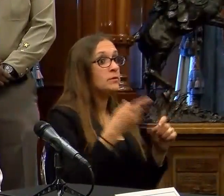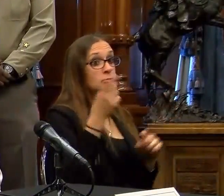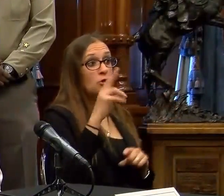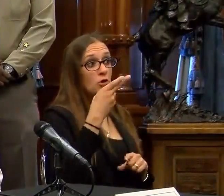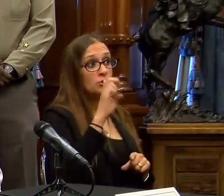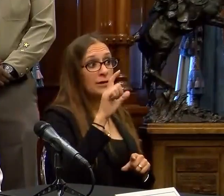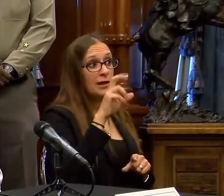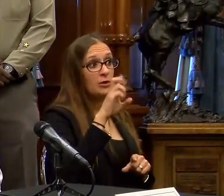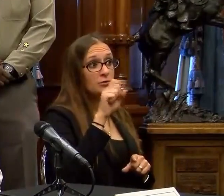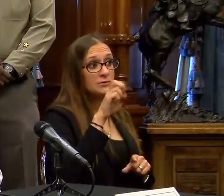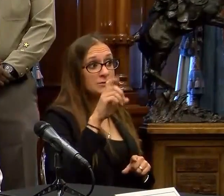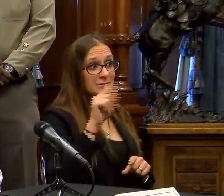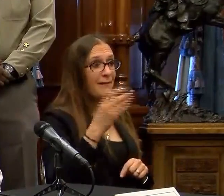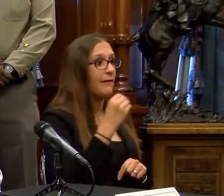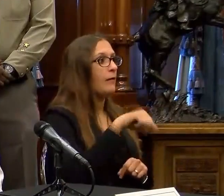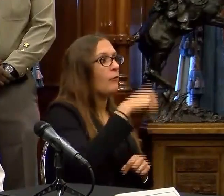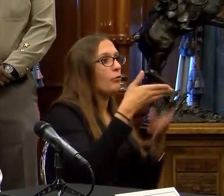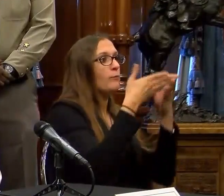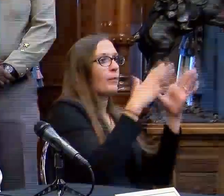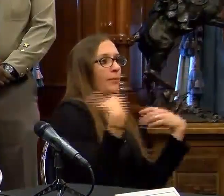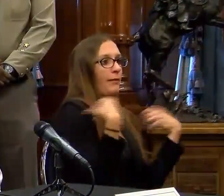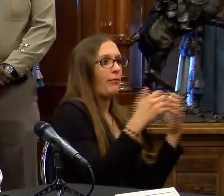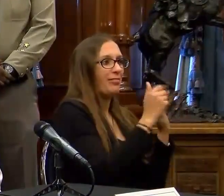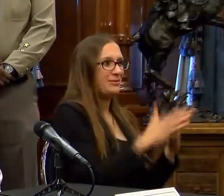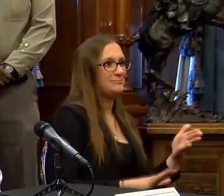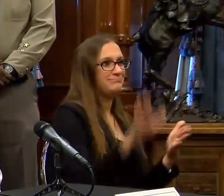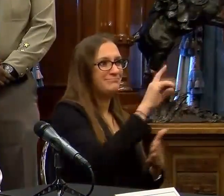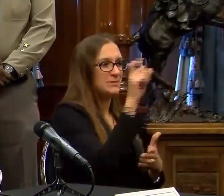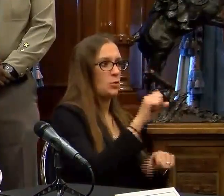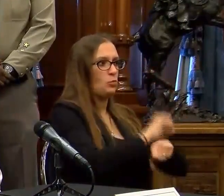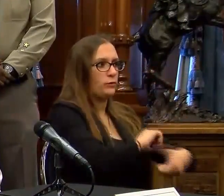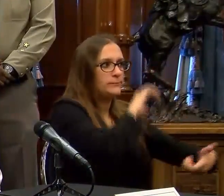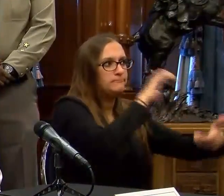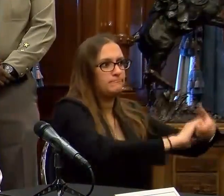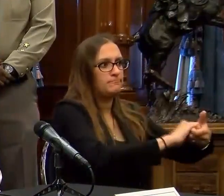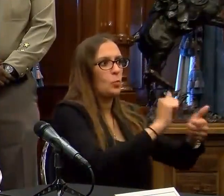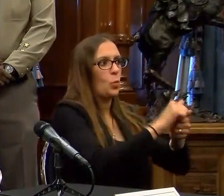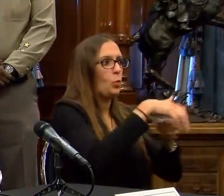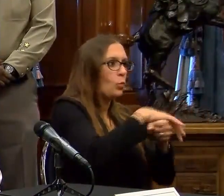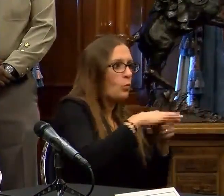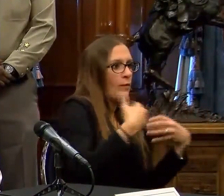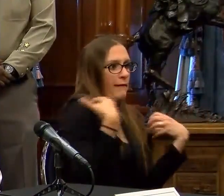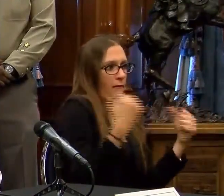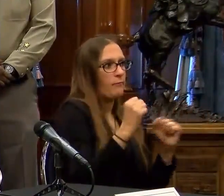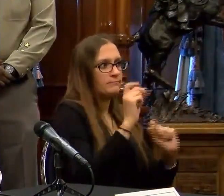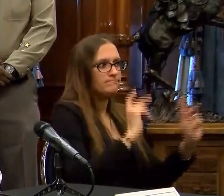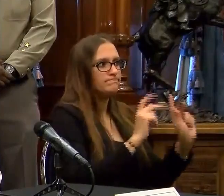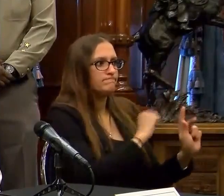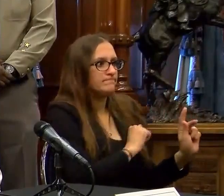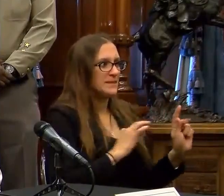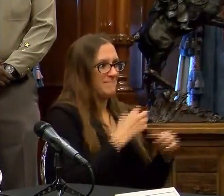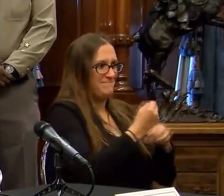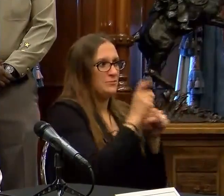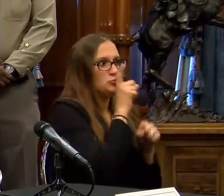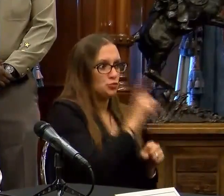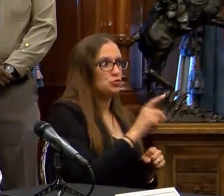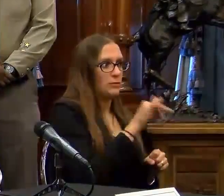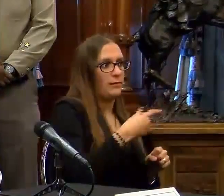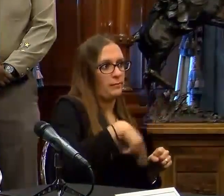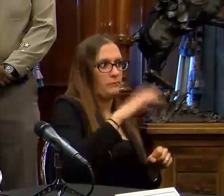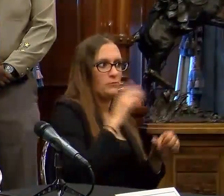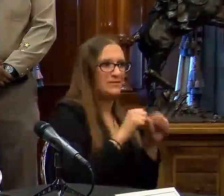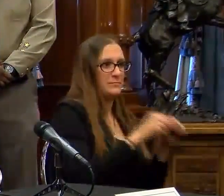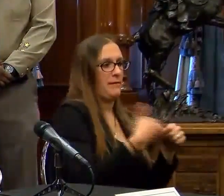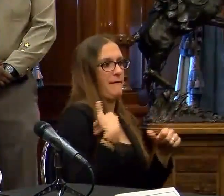and other public health leaders in the state of Texas are working in conjunction with local health authorities to make sure that we will continue to